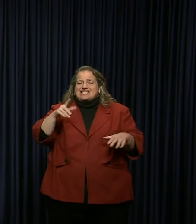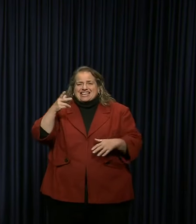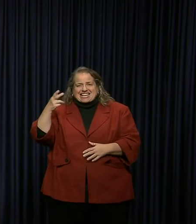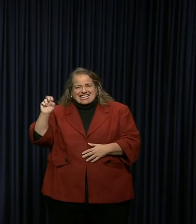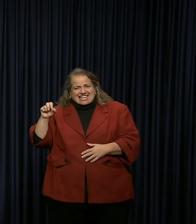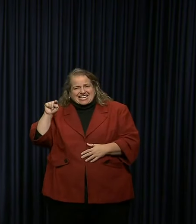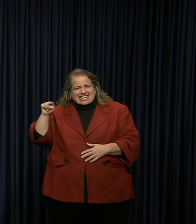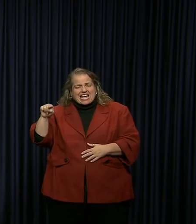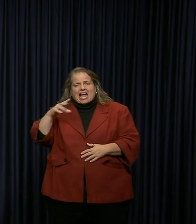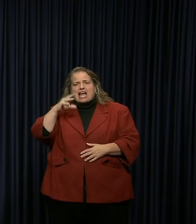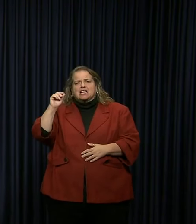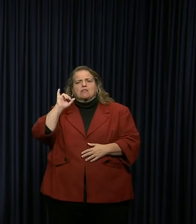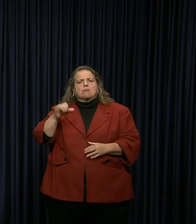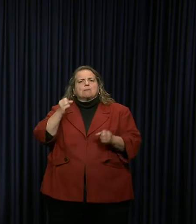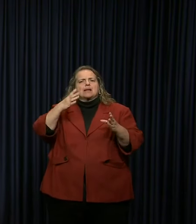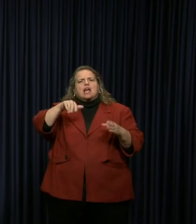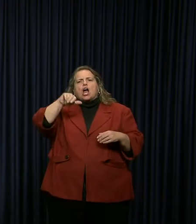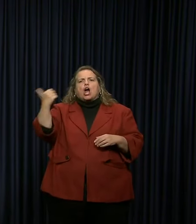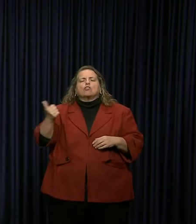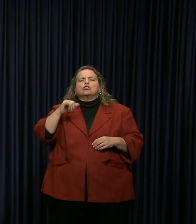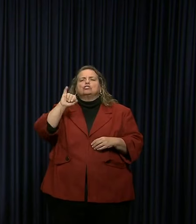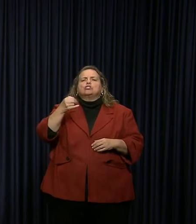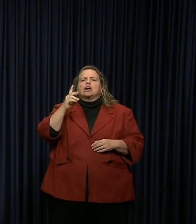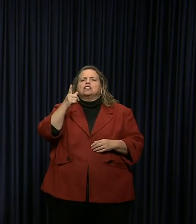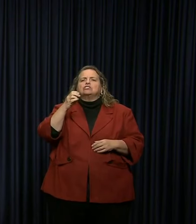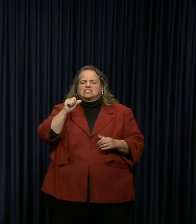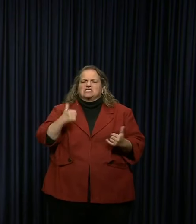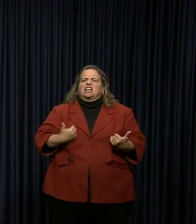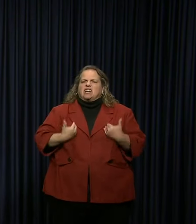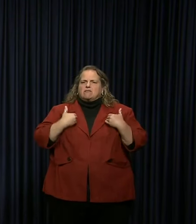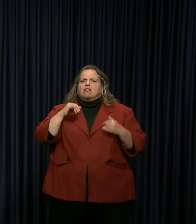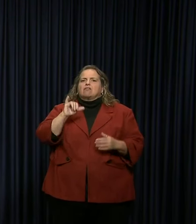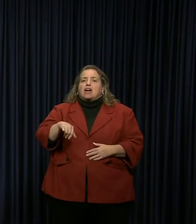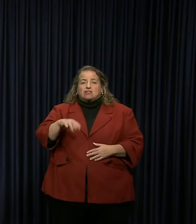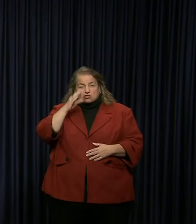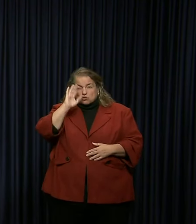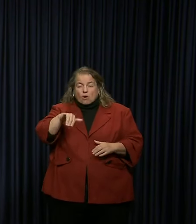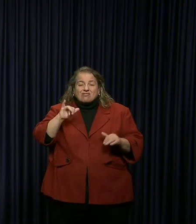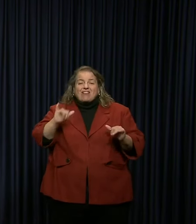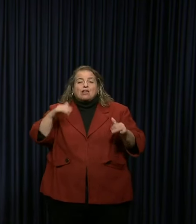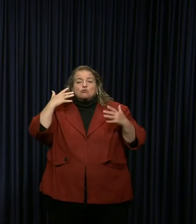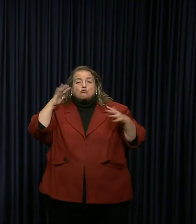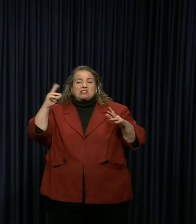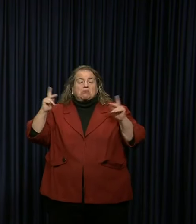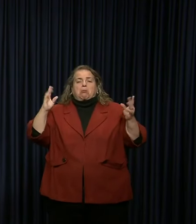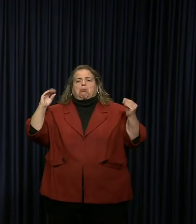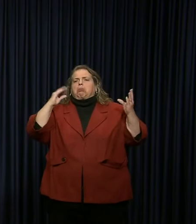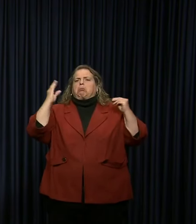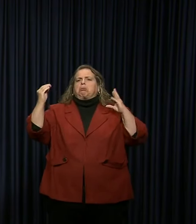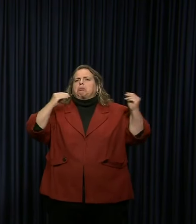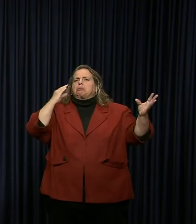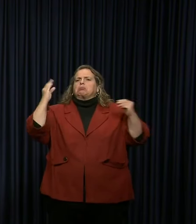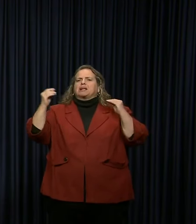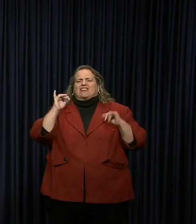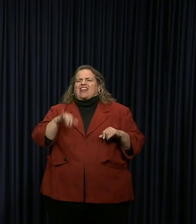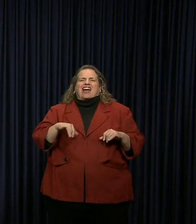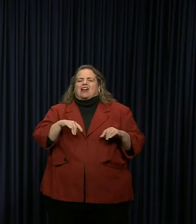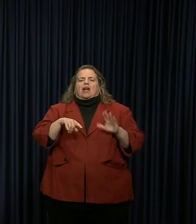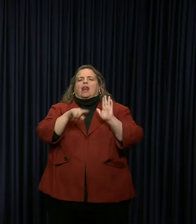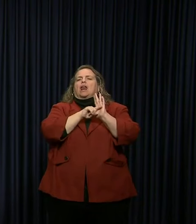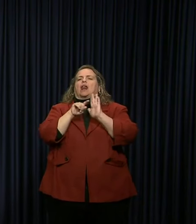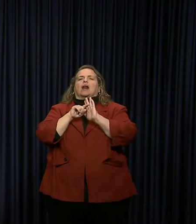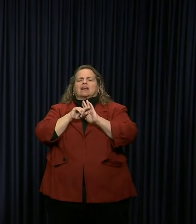living that out. And any noise that's out there when people try to create divisions, just push it out. Just push it out. People's lives are on the line. We're not